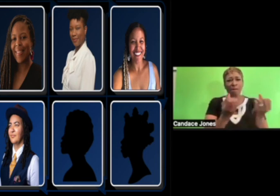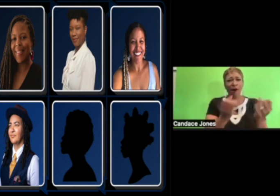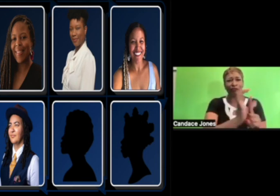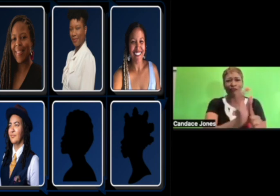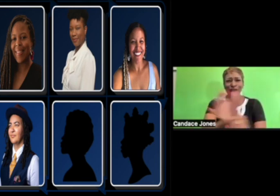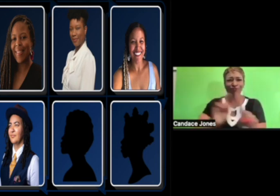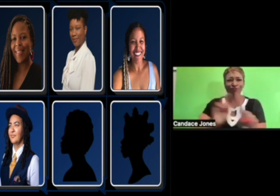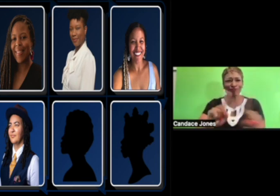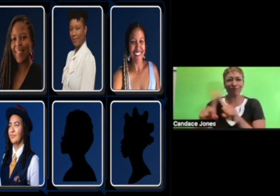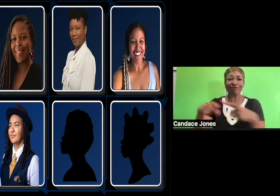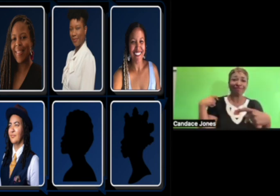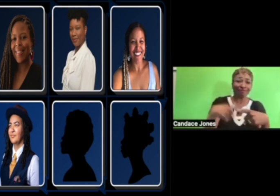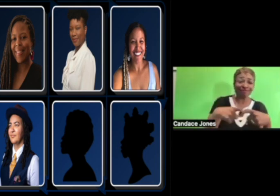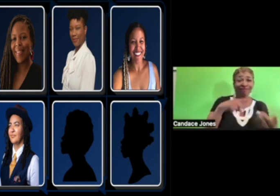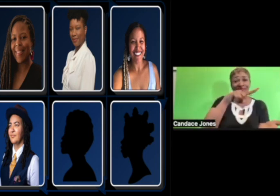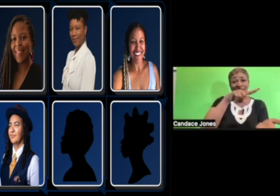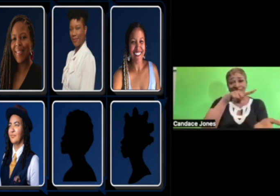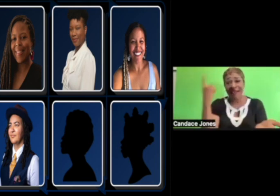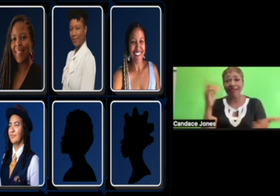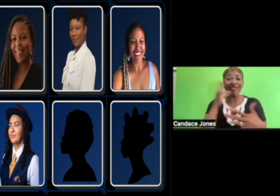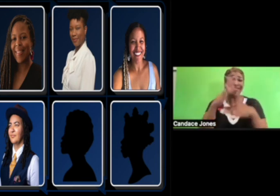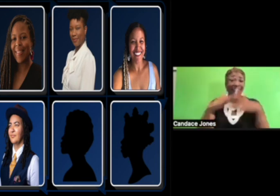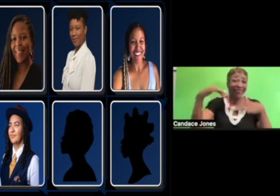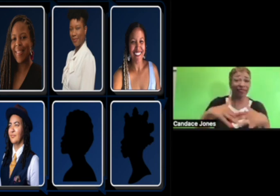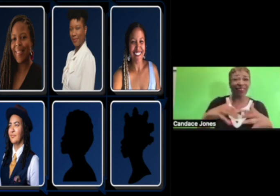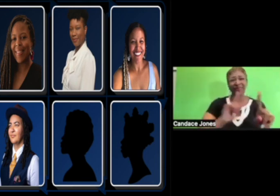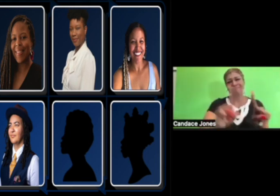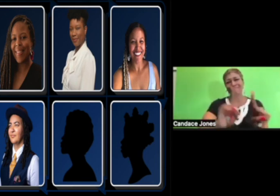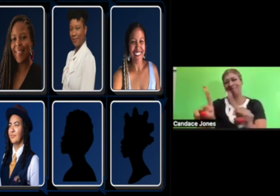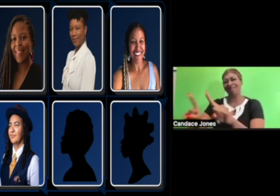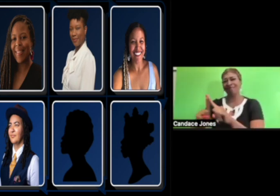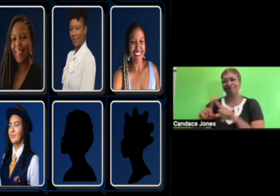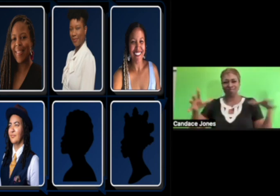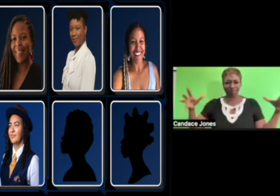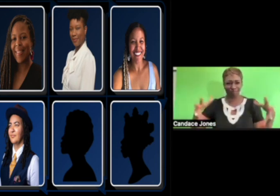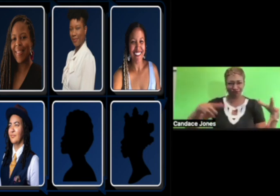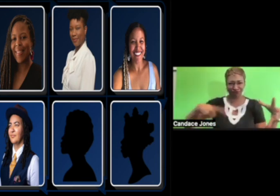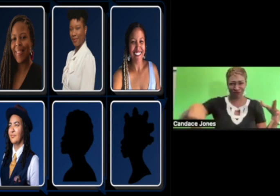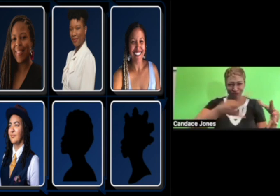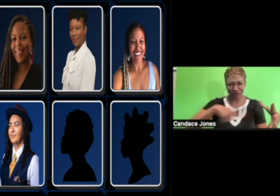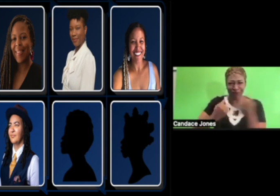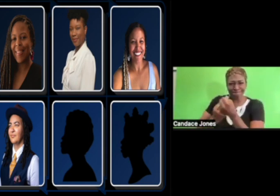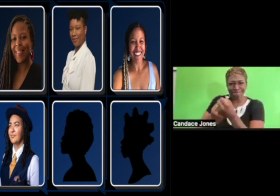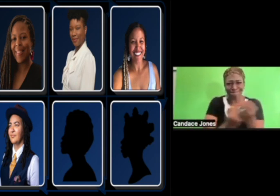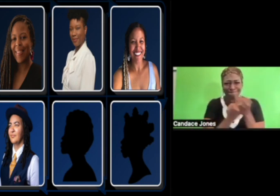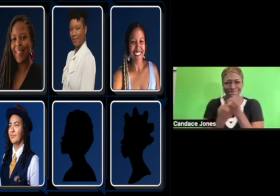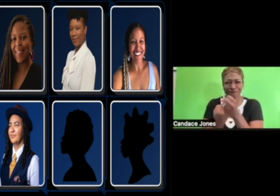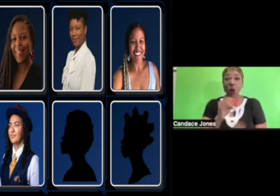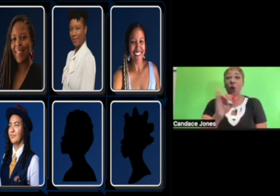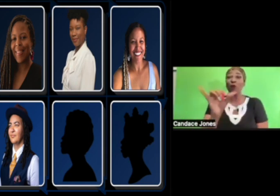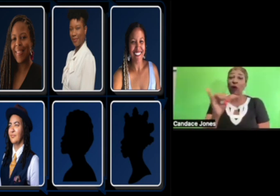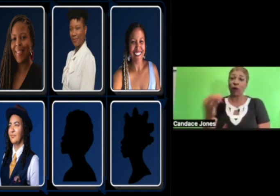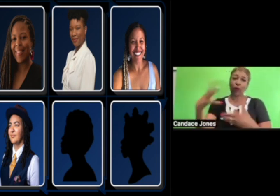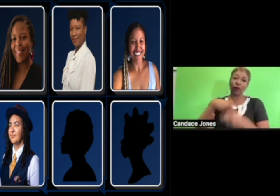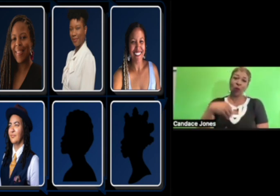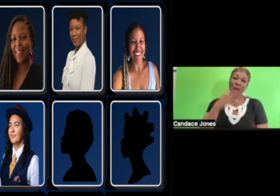to senior citizens, from a variety of different races, ethnicities, Black,